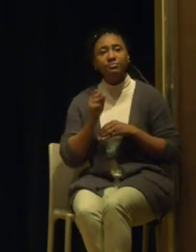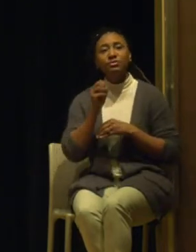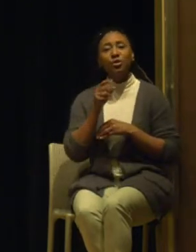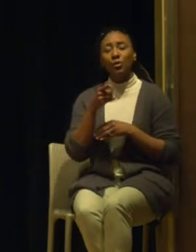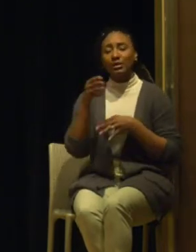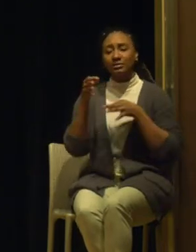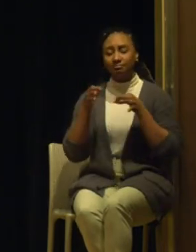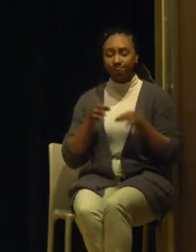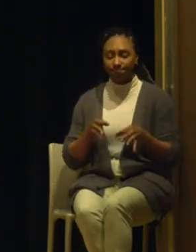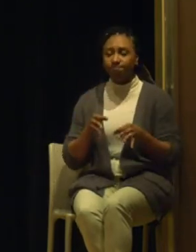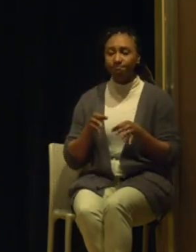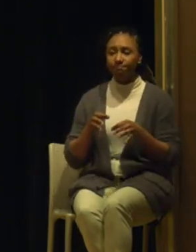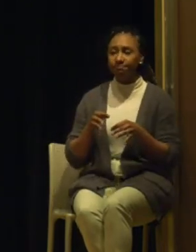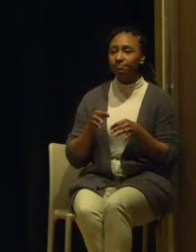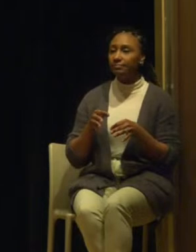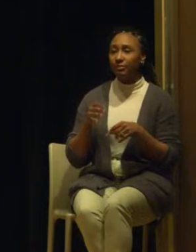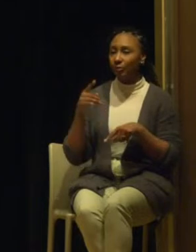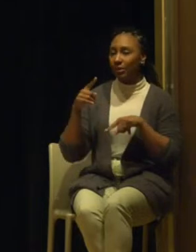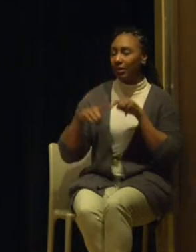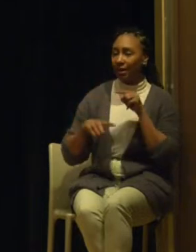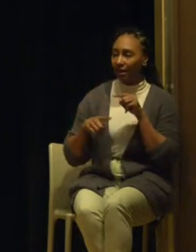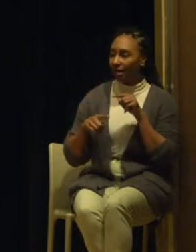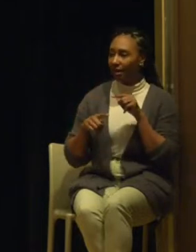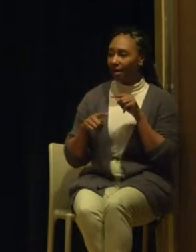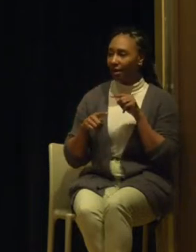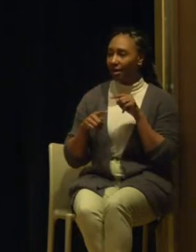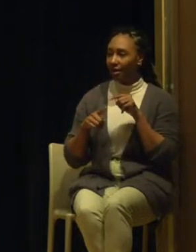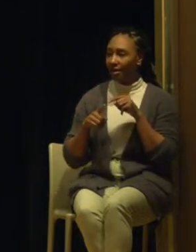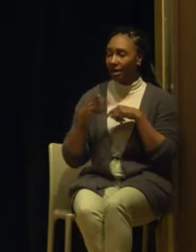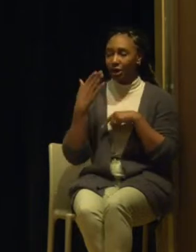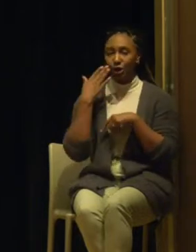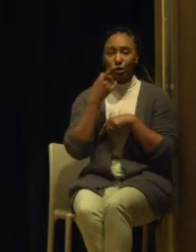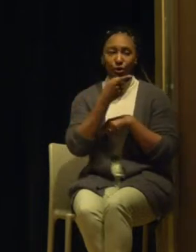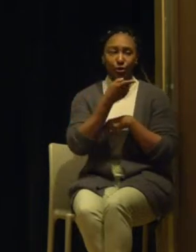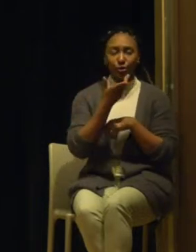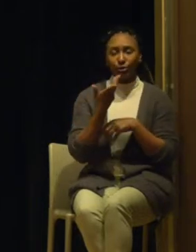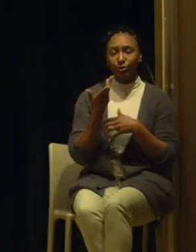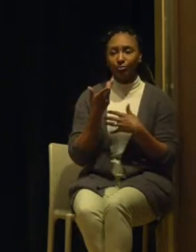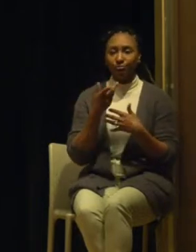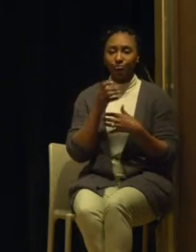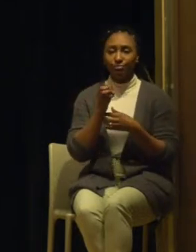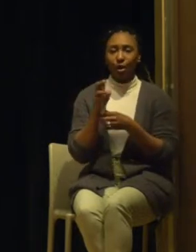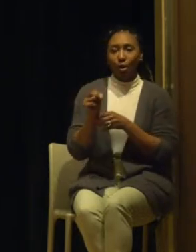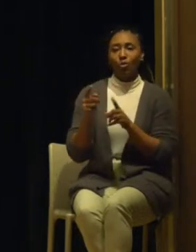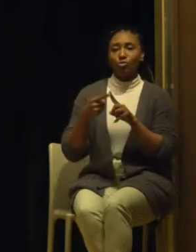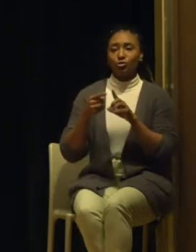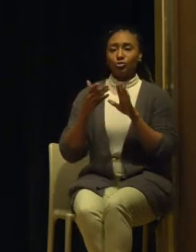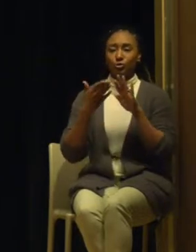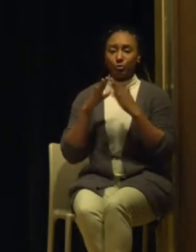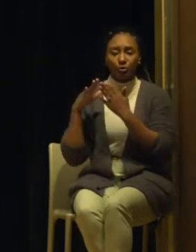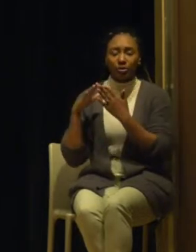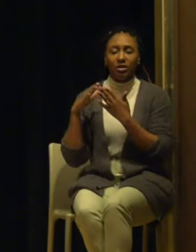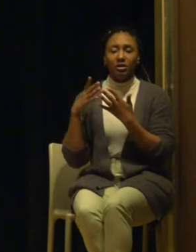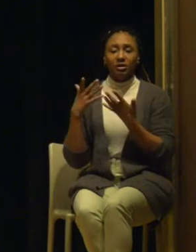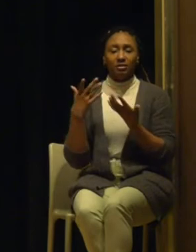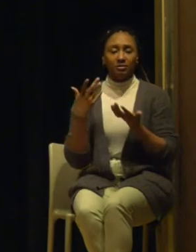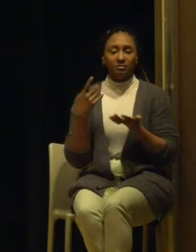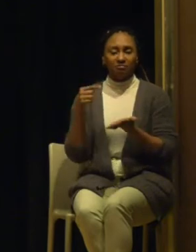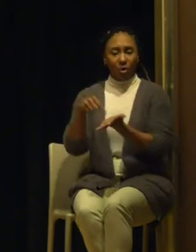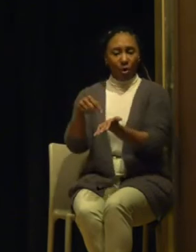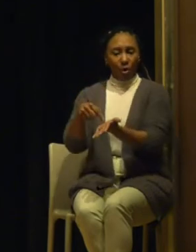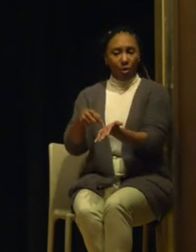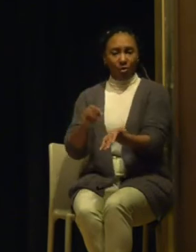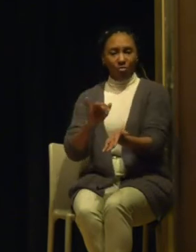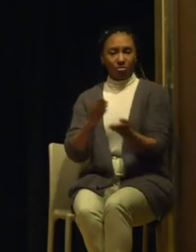said, and, you know, we can't, you know, you owe it to the community to take off anything that relates to drug use. And I said, well, do you